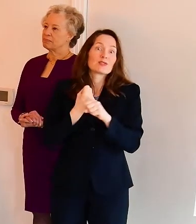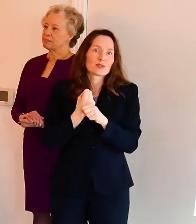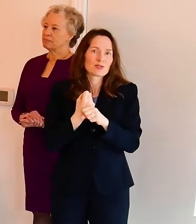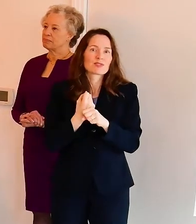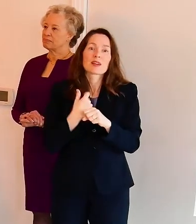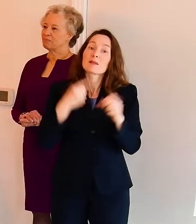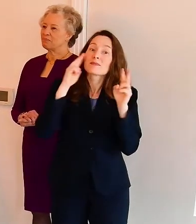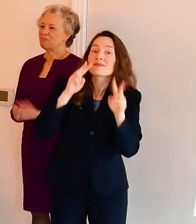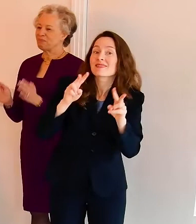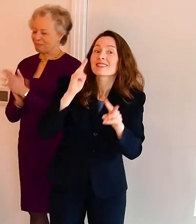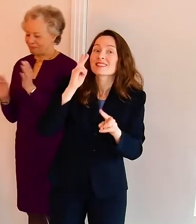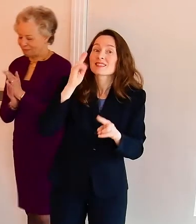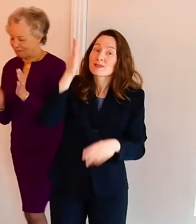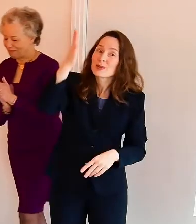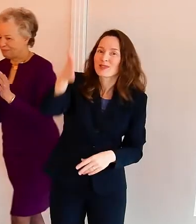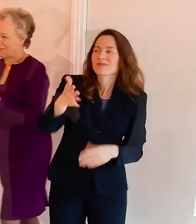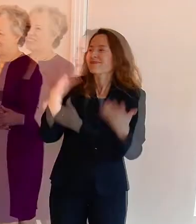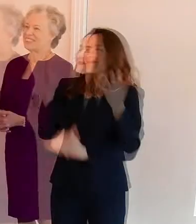future.